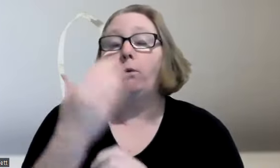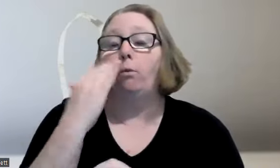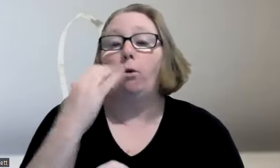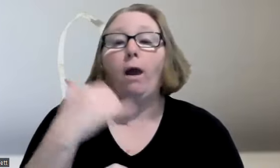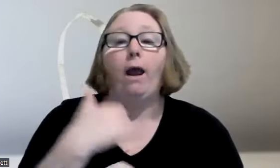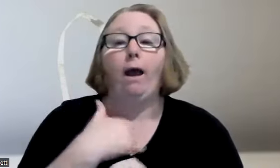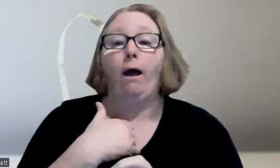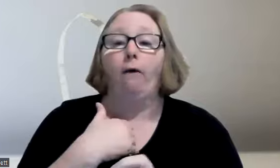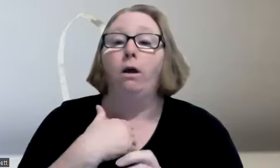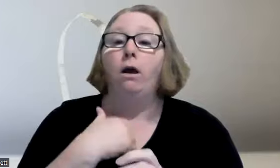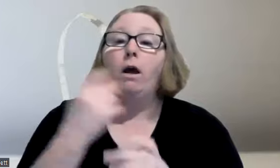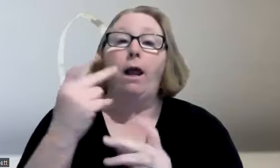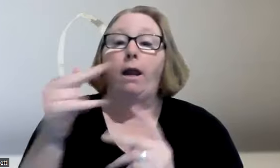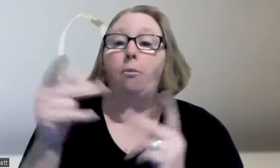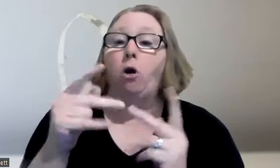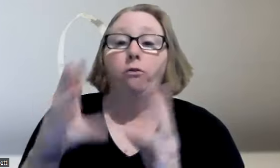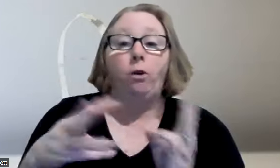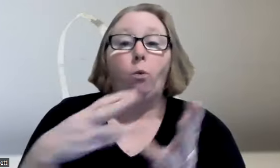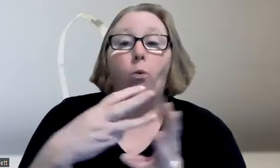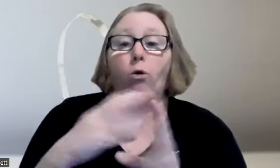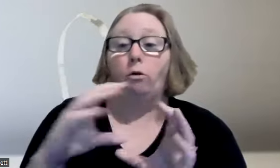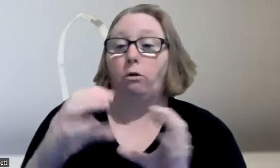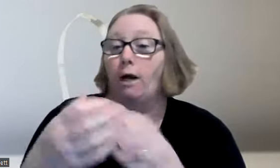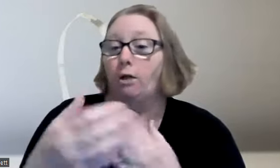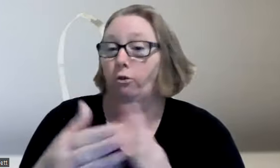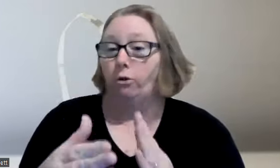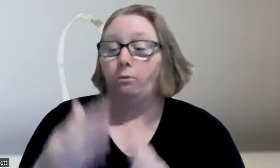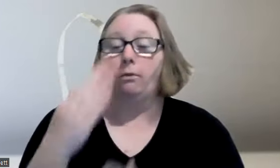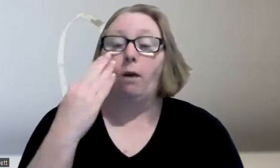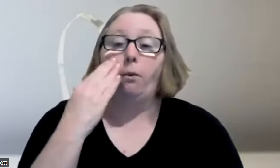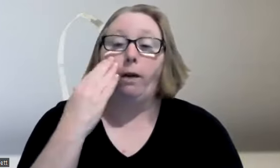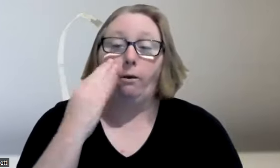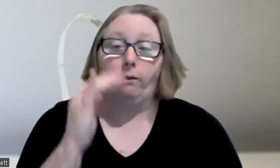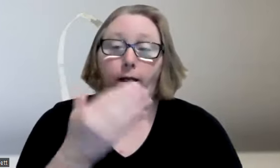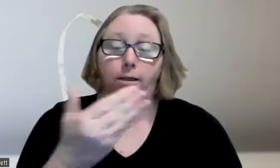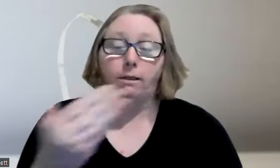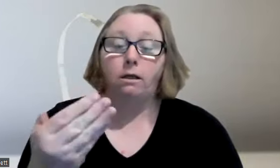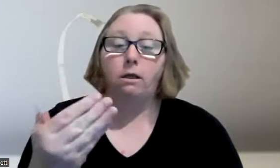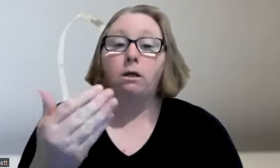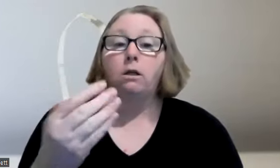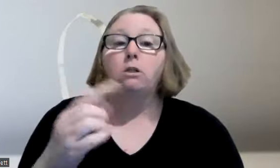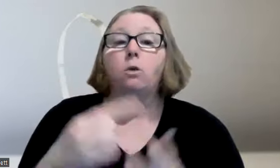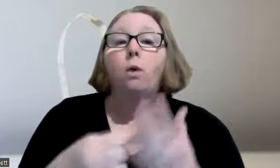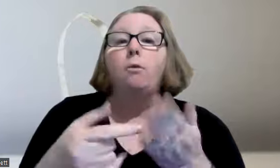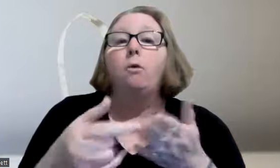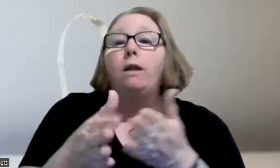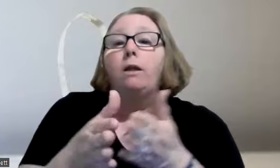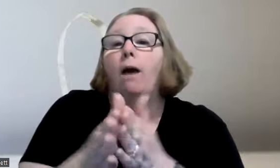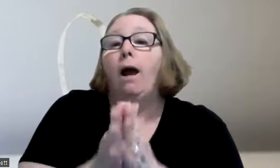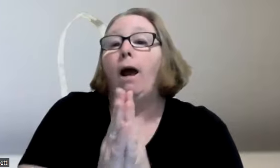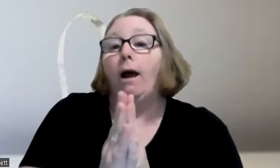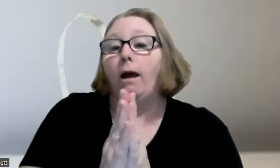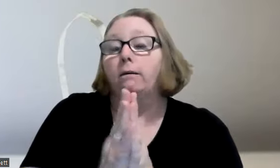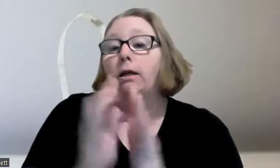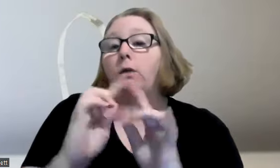everyone will have a perfect world classroom. We know this. So what I'm going to ask is